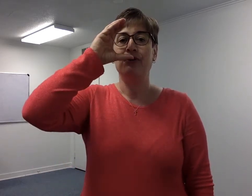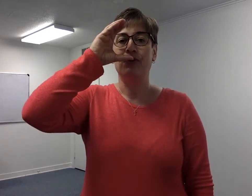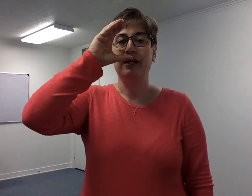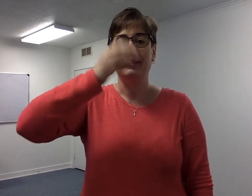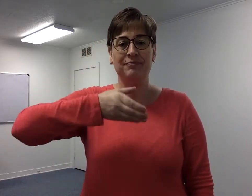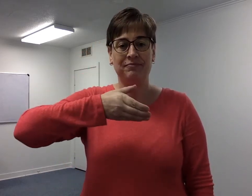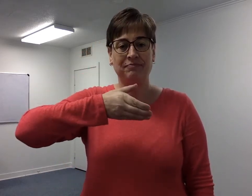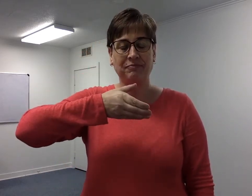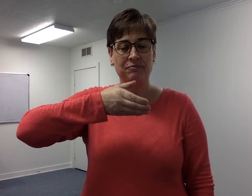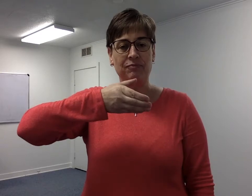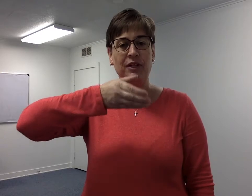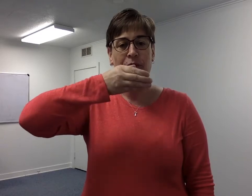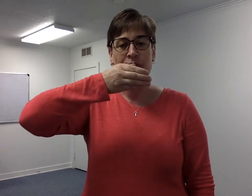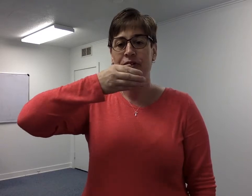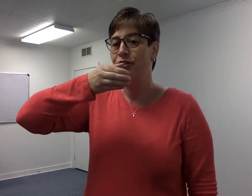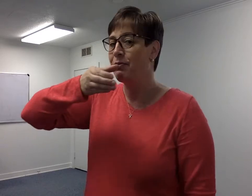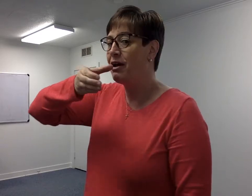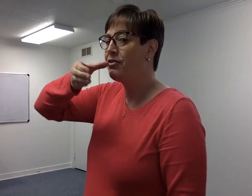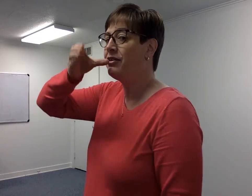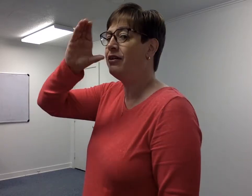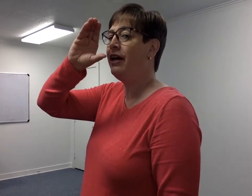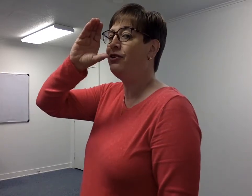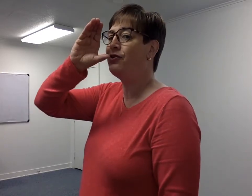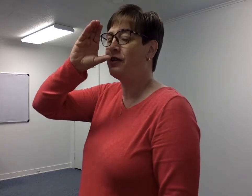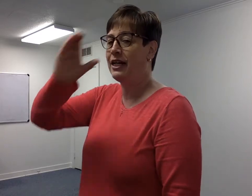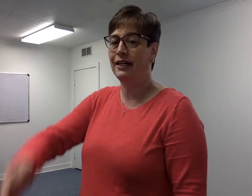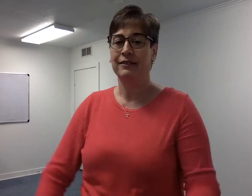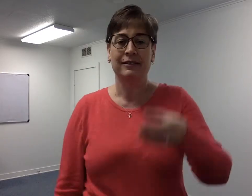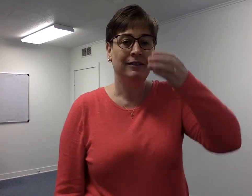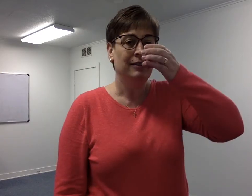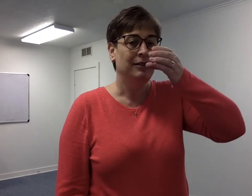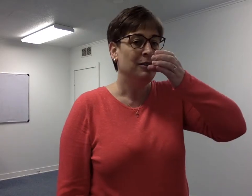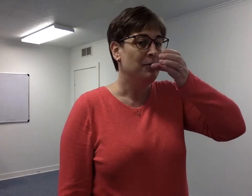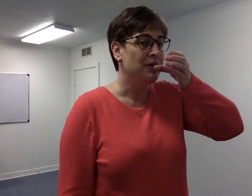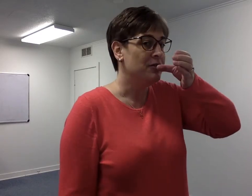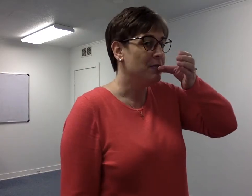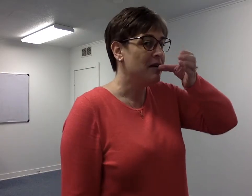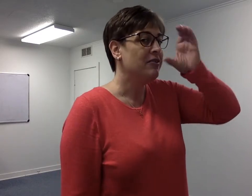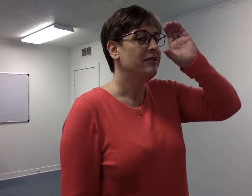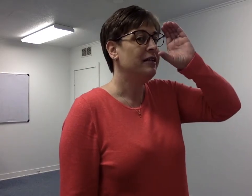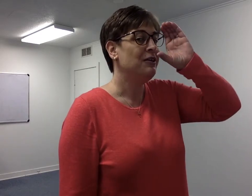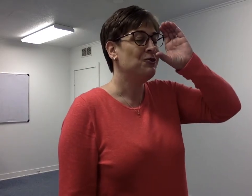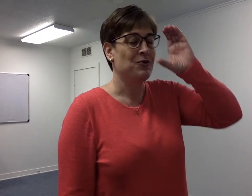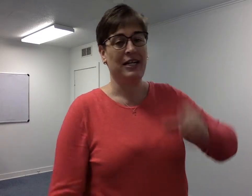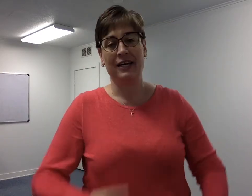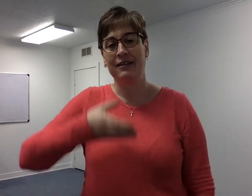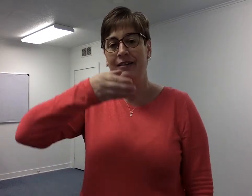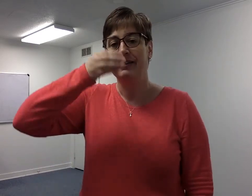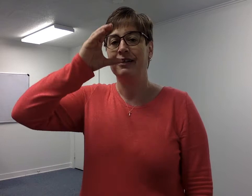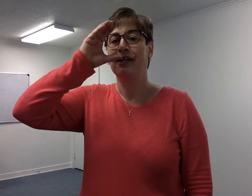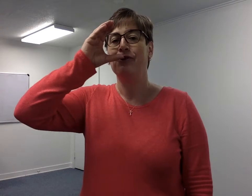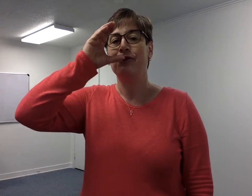drink. You put it to your mouth, and you're drinking. Put it to your mouth, and you're drinking. Either